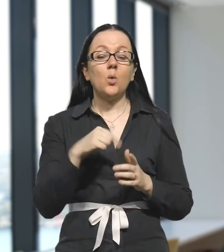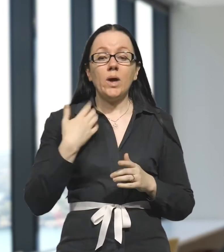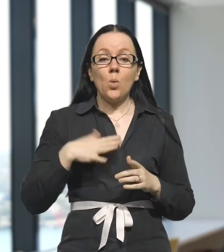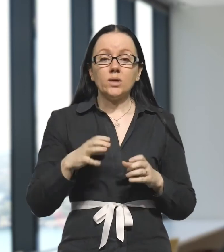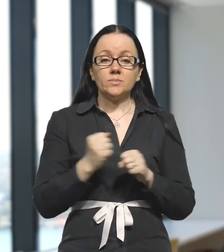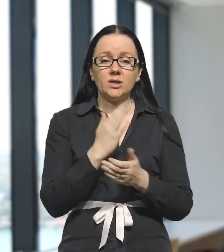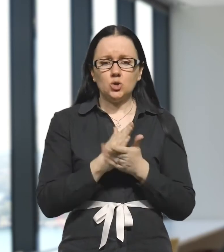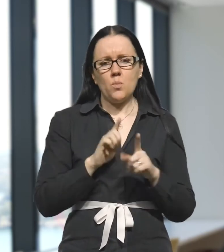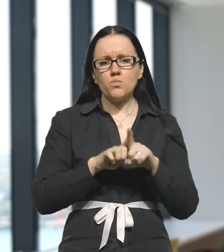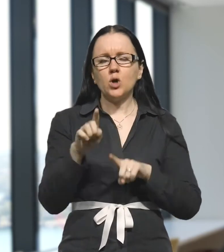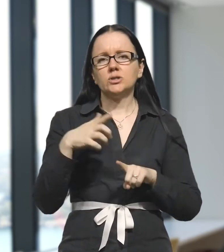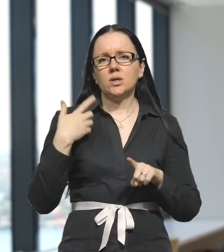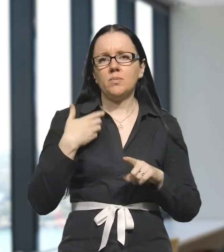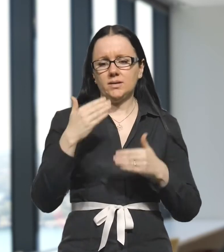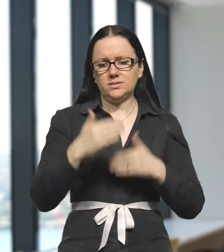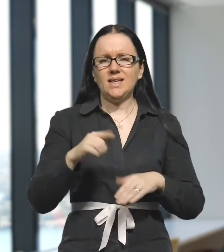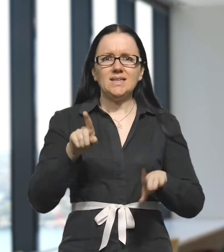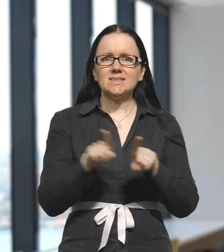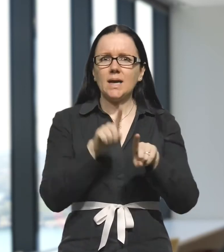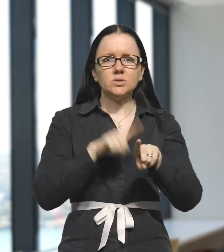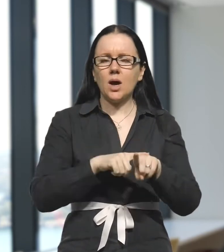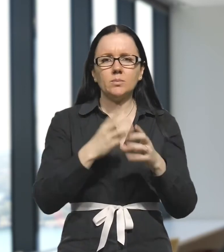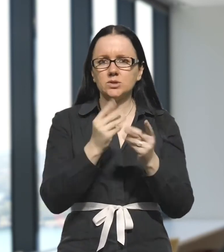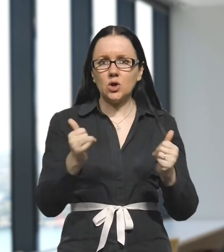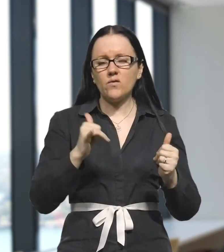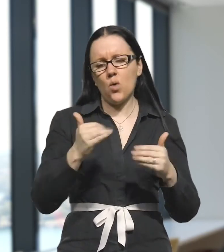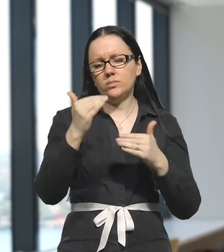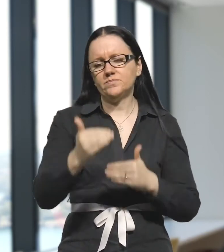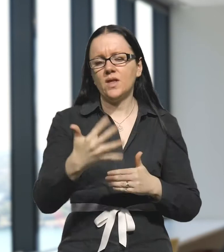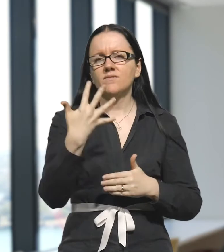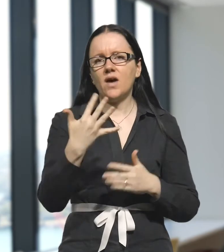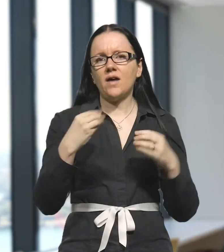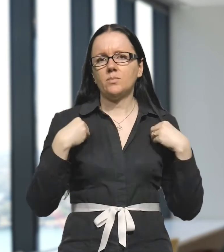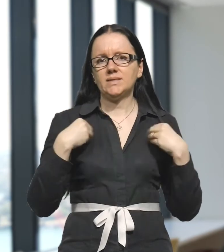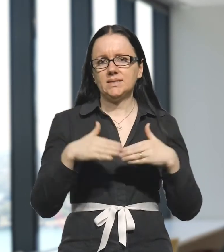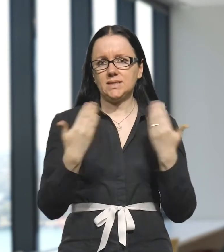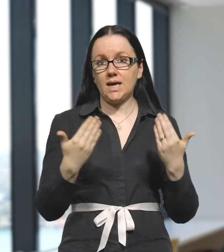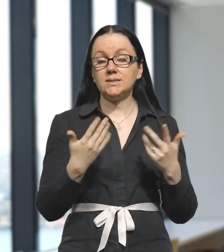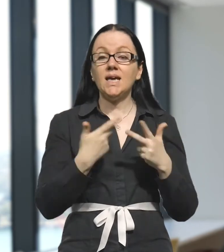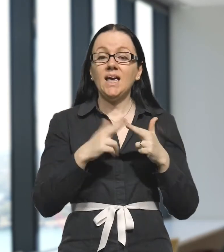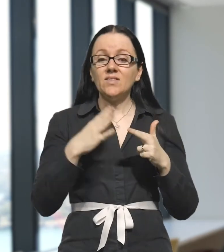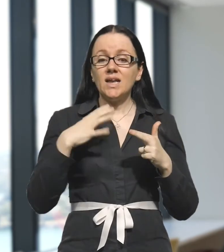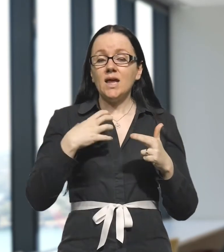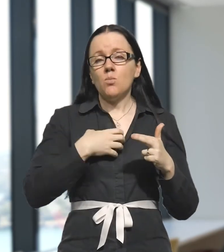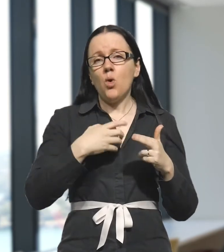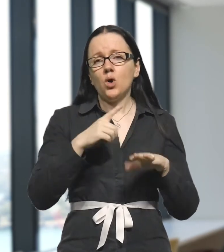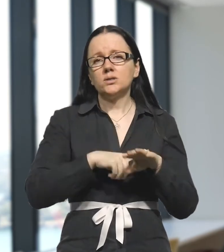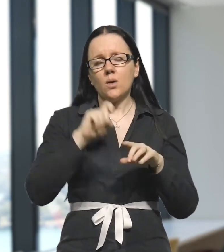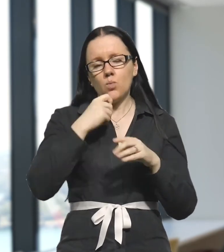the spot or within 5 business days. Some complaints take longer to resolve, and if we need more time, we'll let you